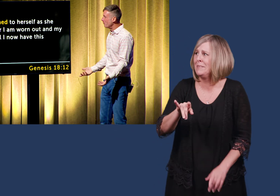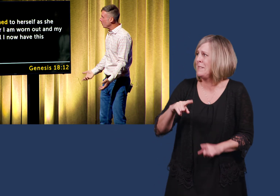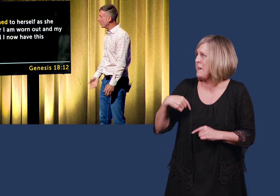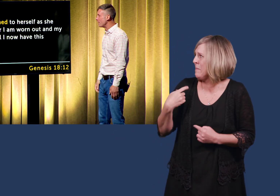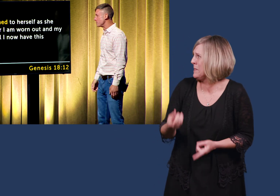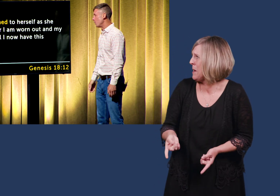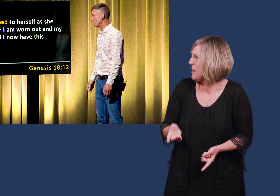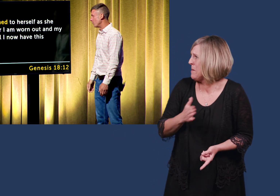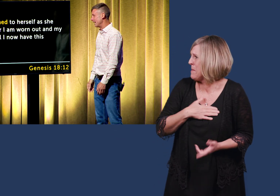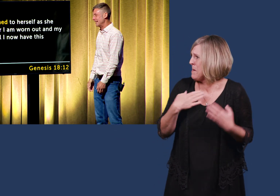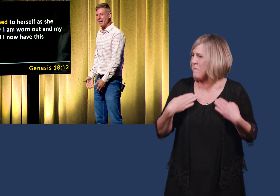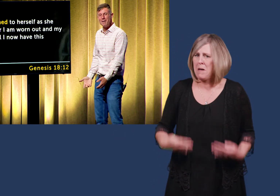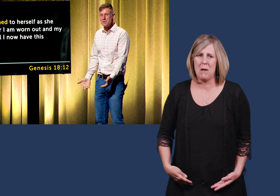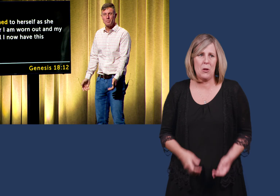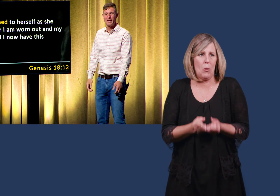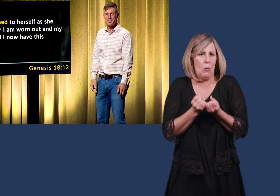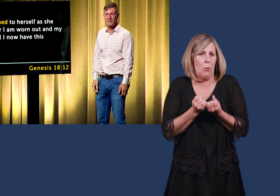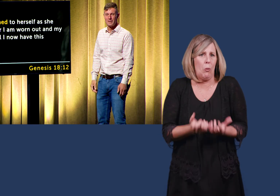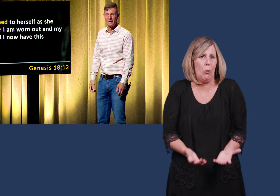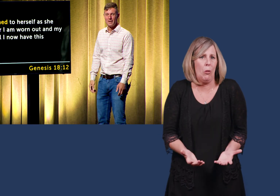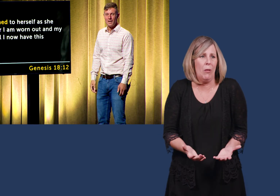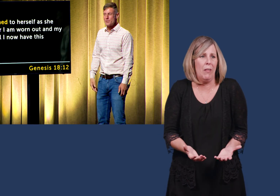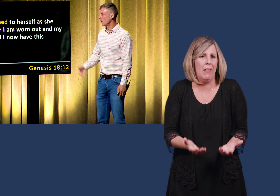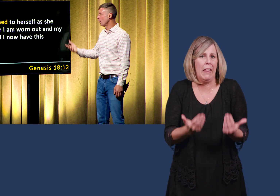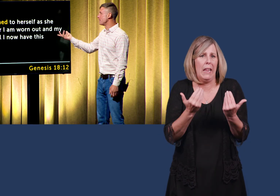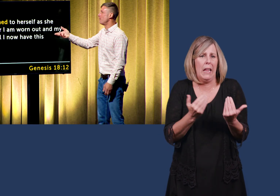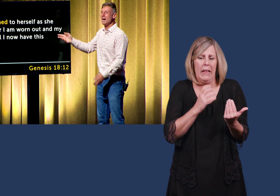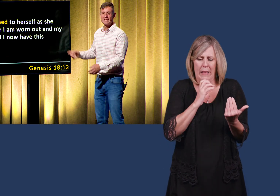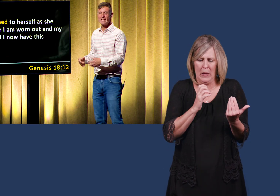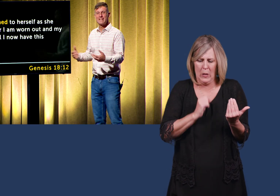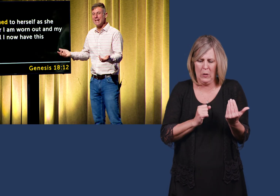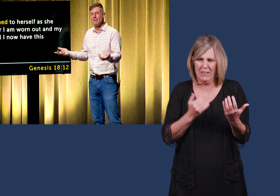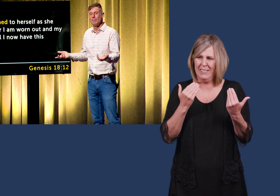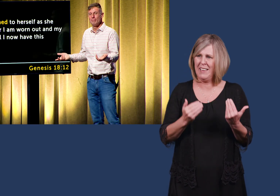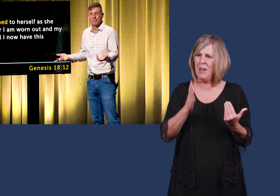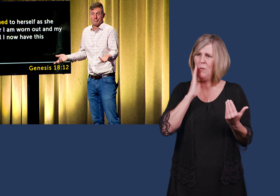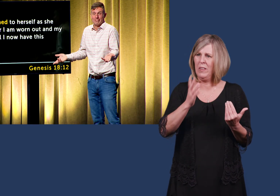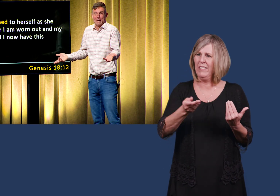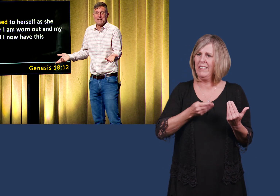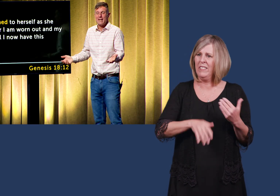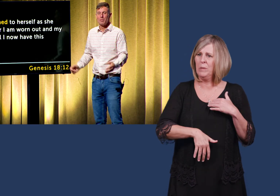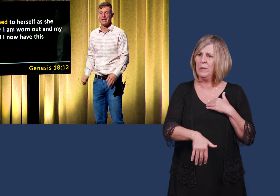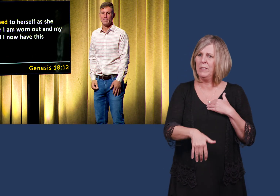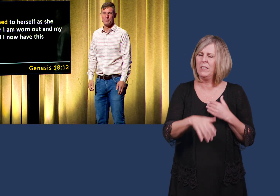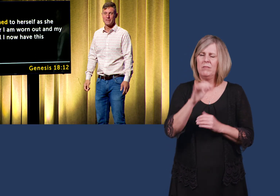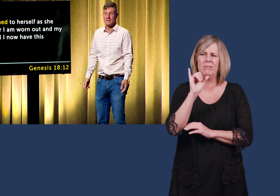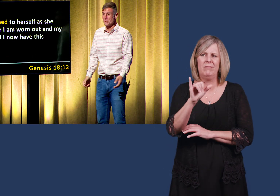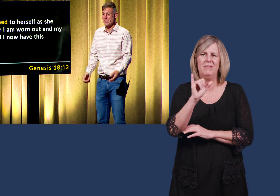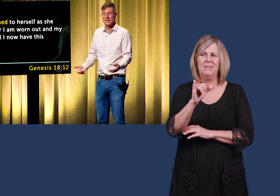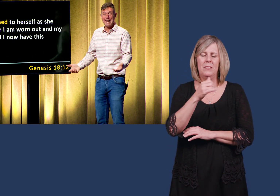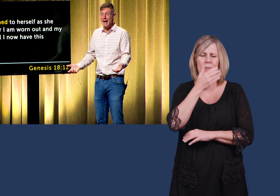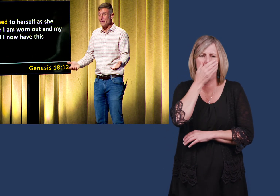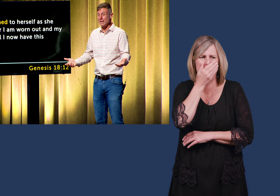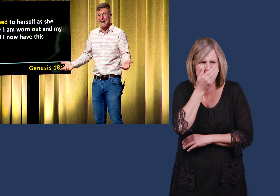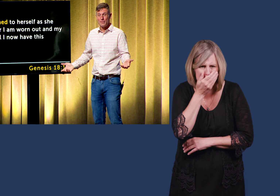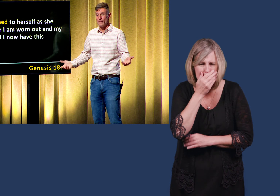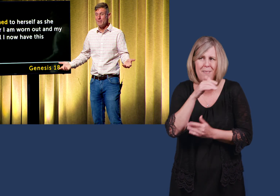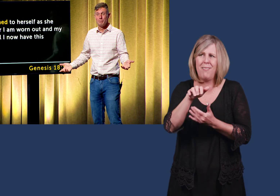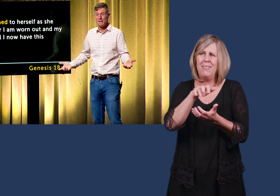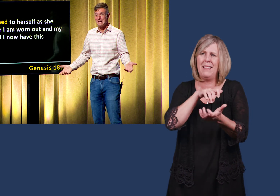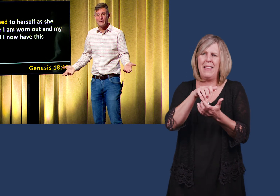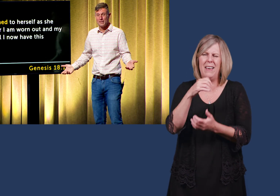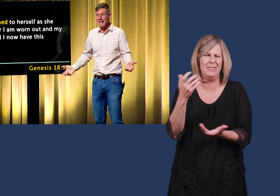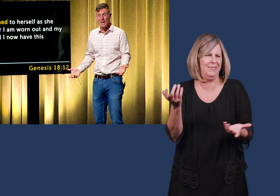my Lord is old, will I now have this pleasure? So her response is the same as Abraham's. It's just a laugh